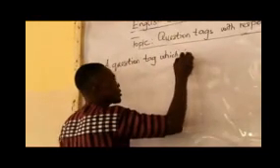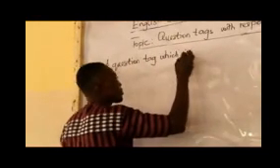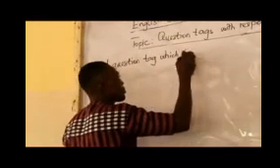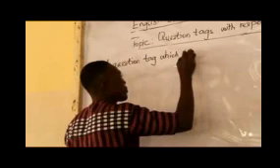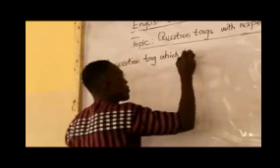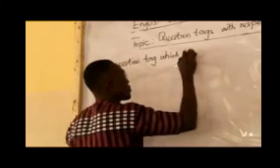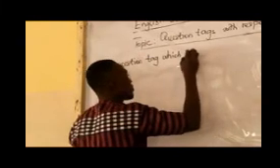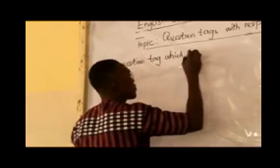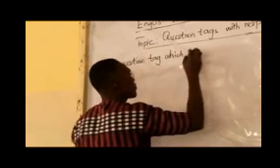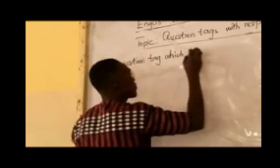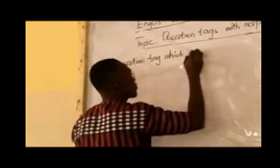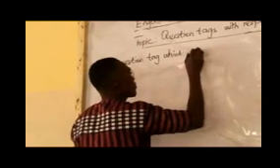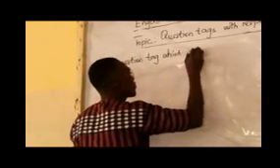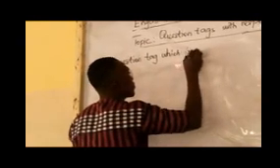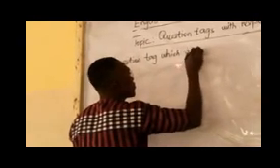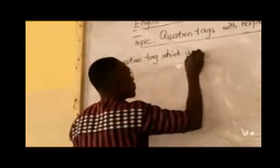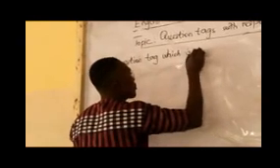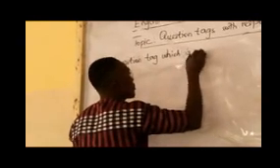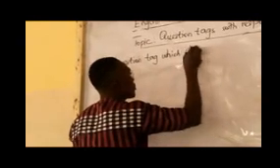is